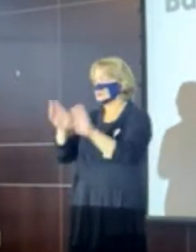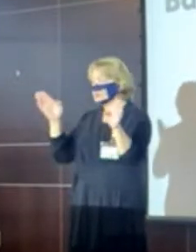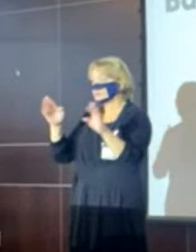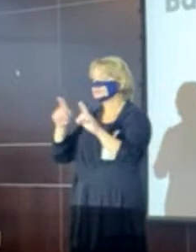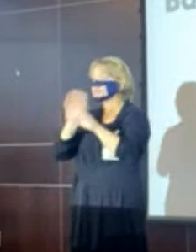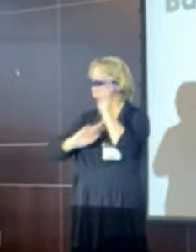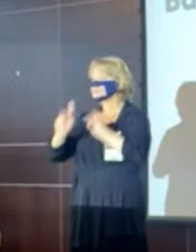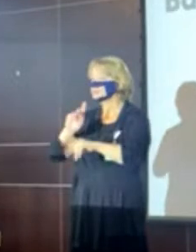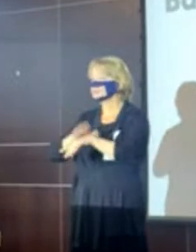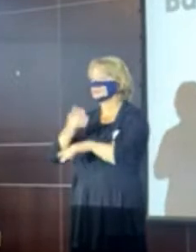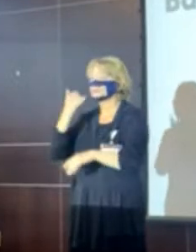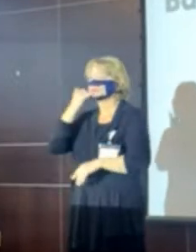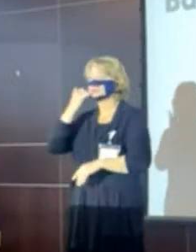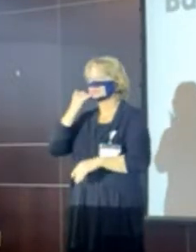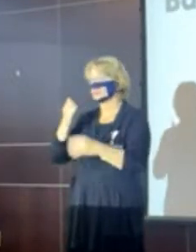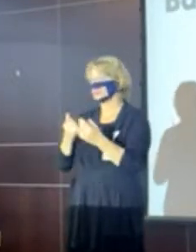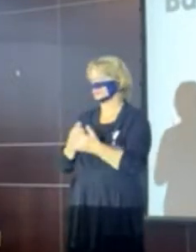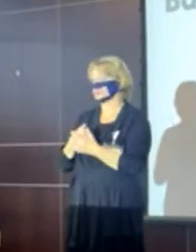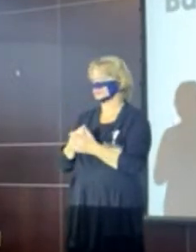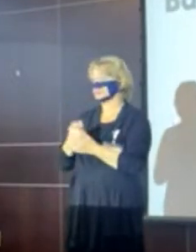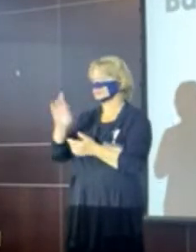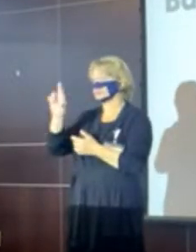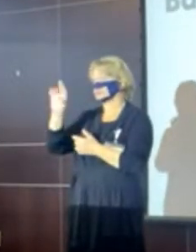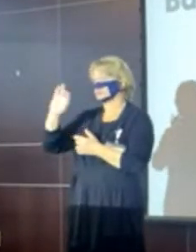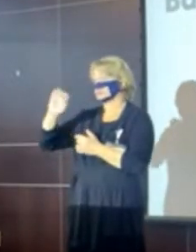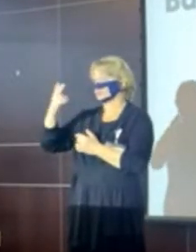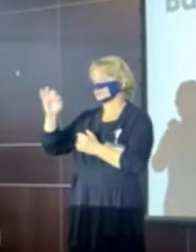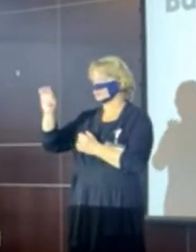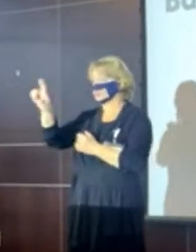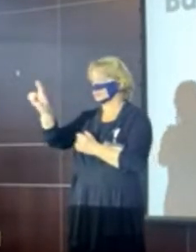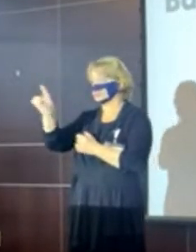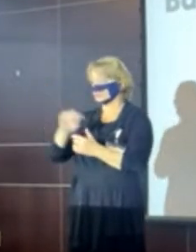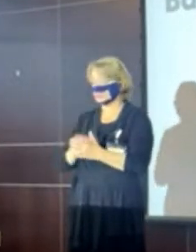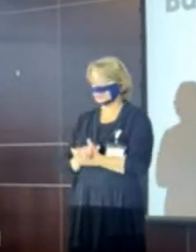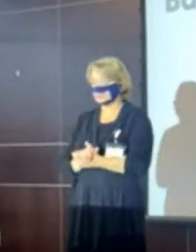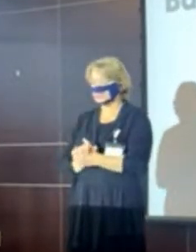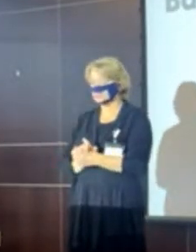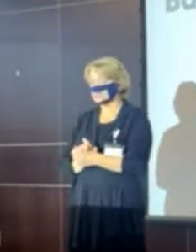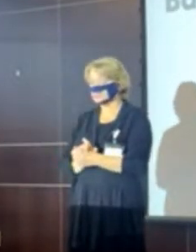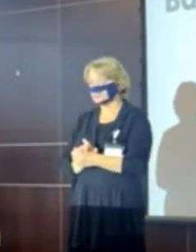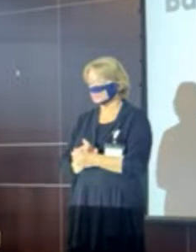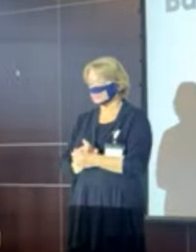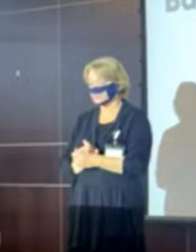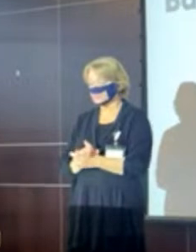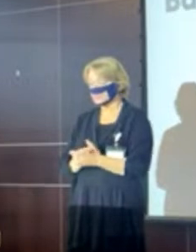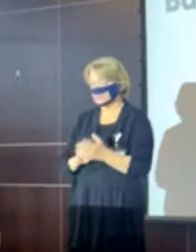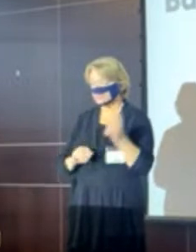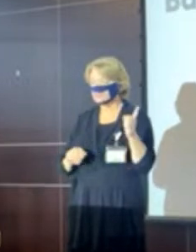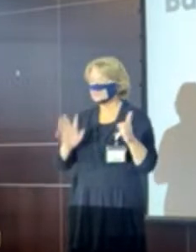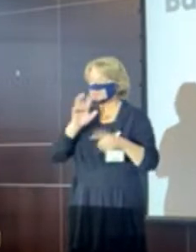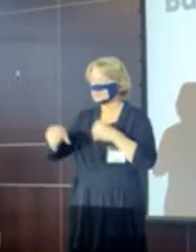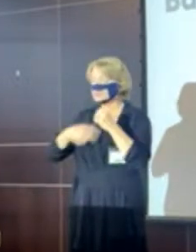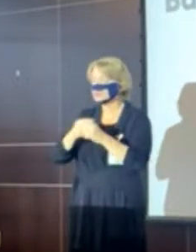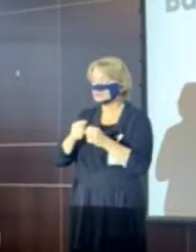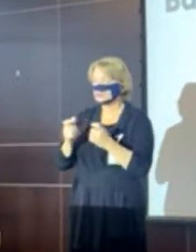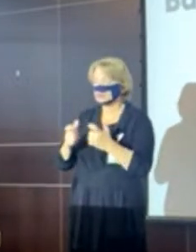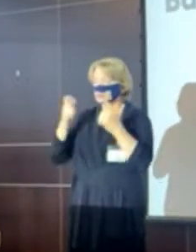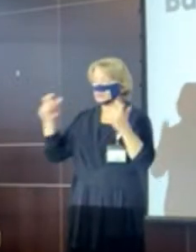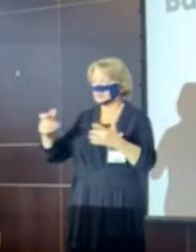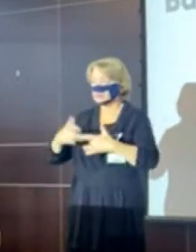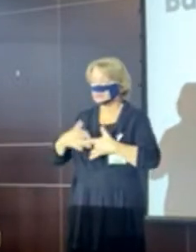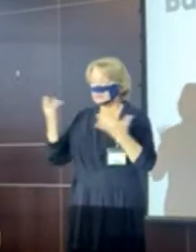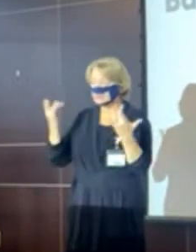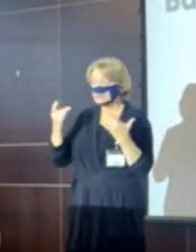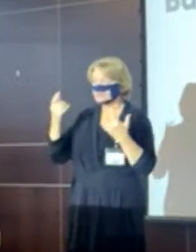to start with Richard. Yes, talking about large events coming up, we just had Rhythm and